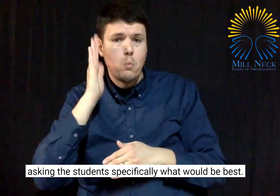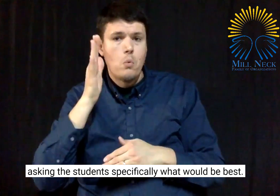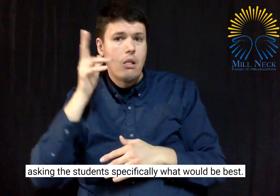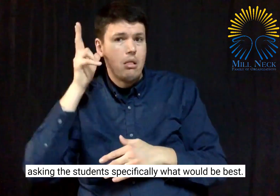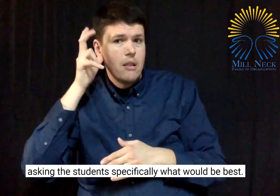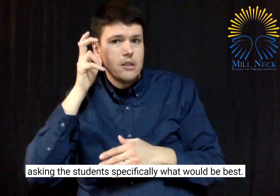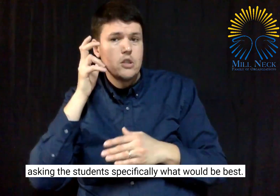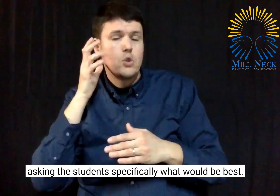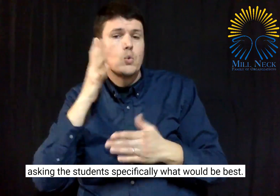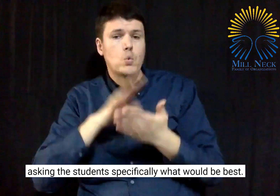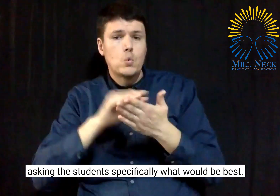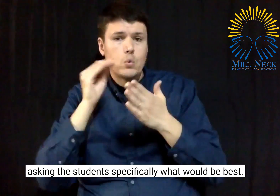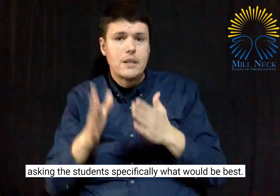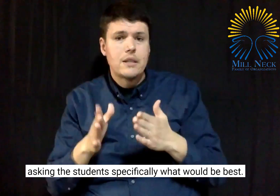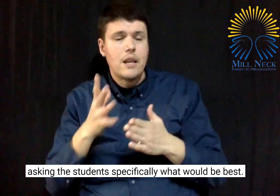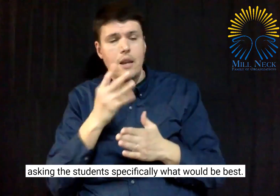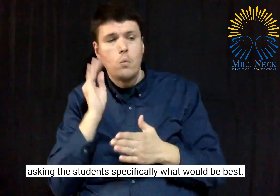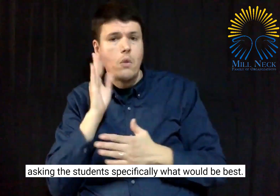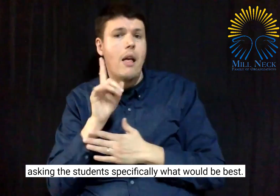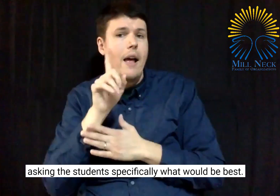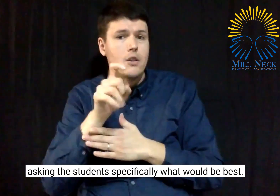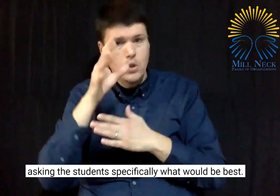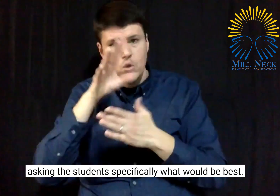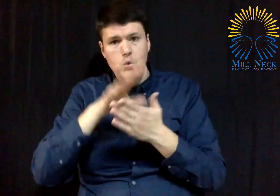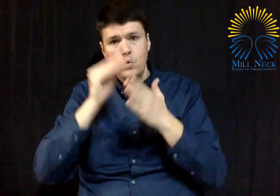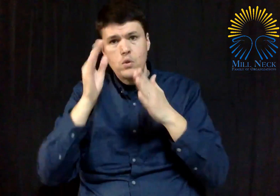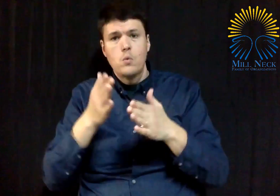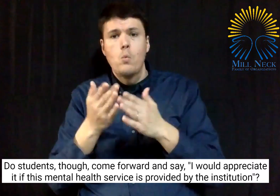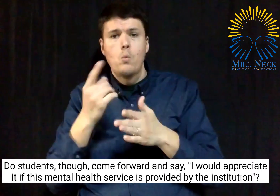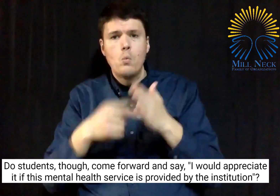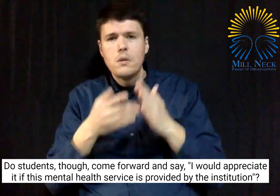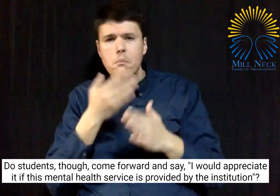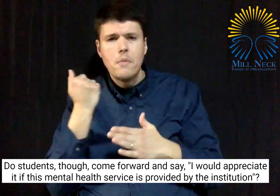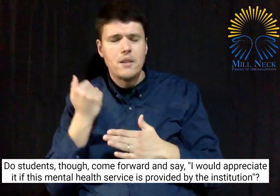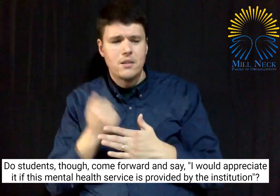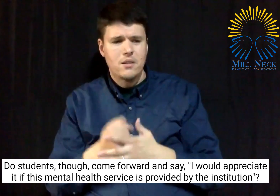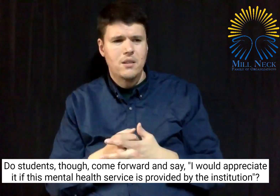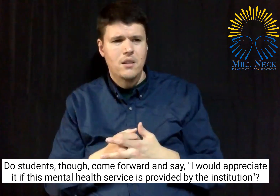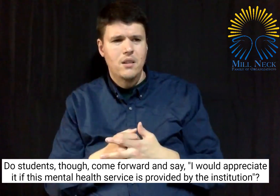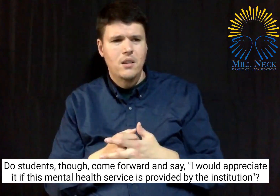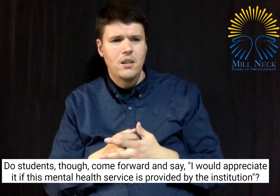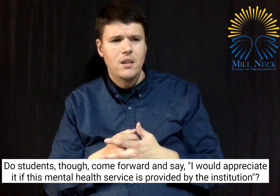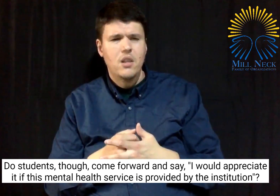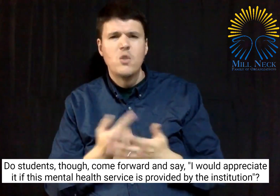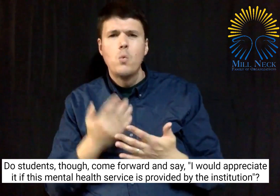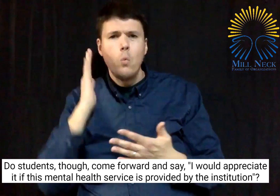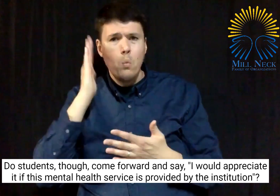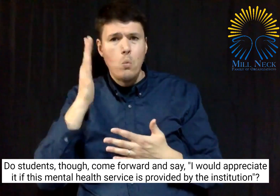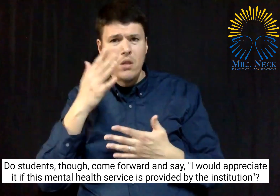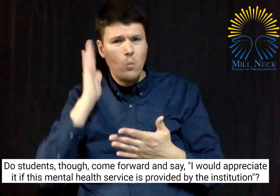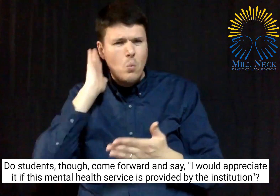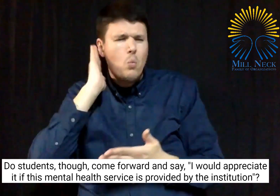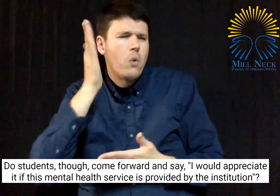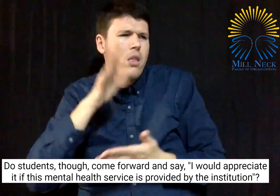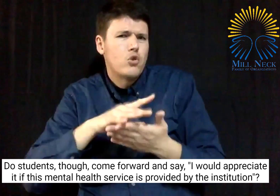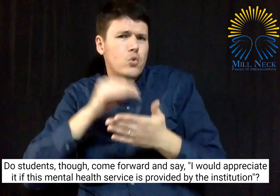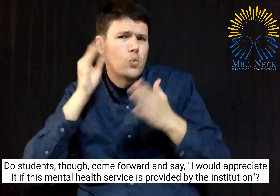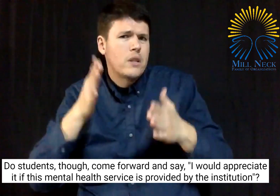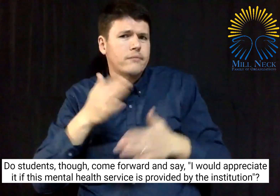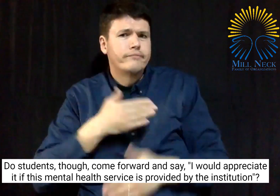asking the students specifically what would be best. Do students, though, come forward and say, I would appreciate if this mental health